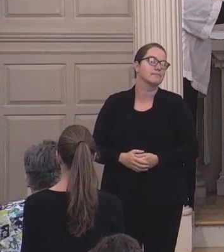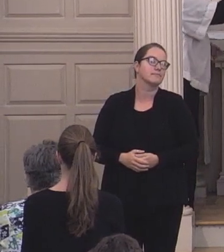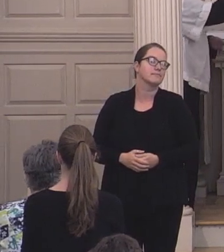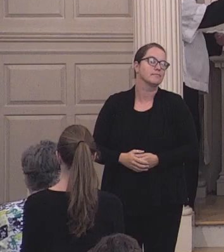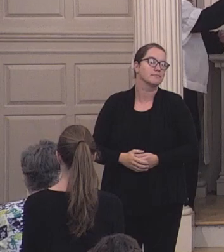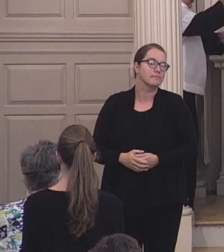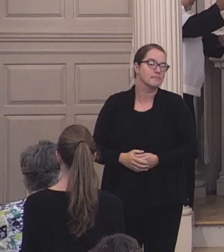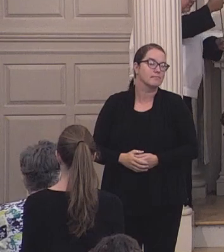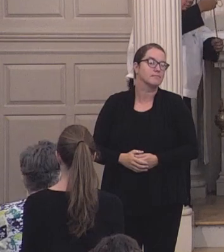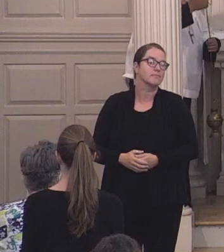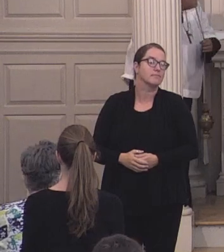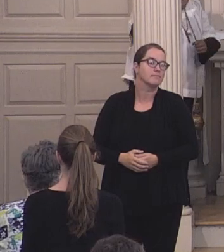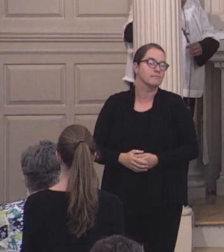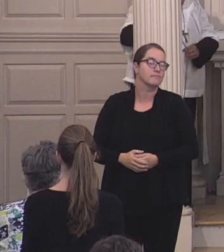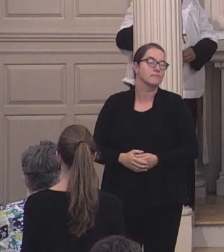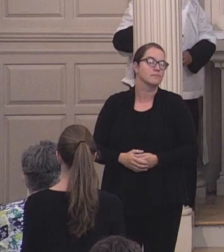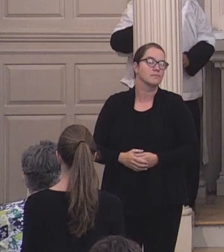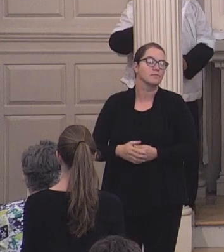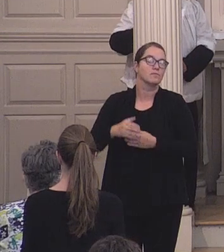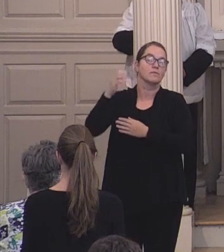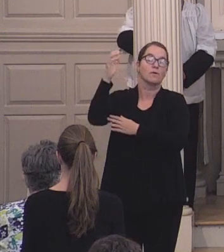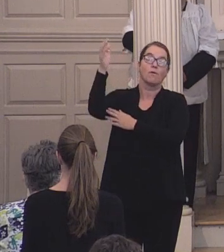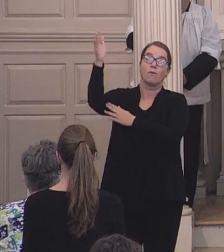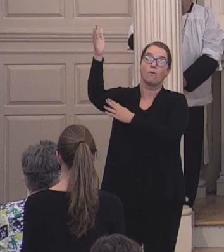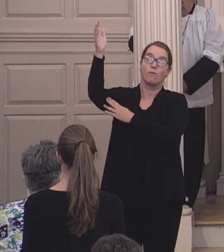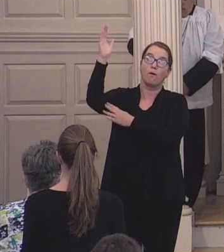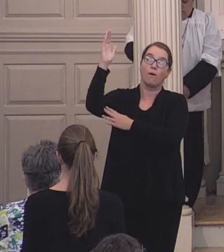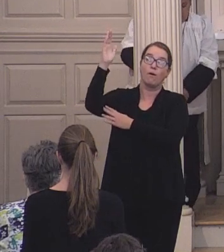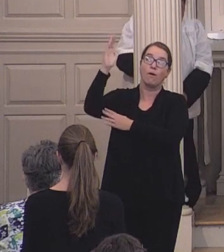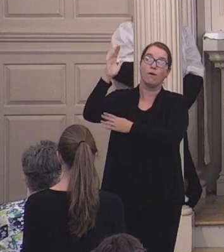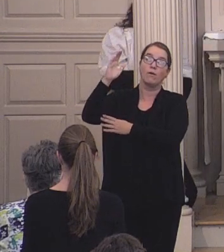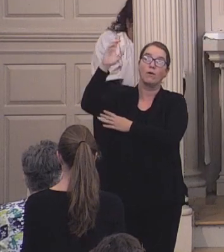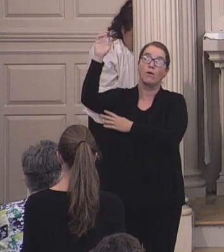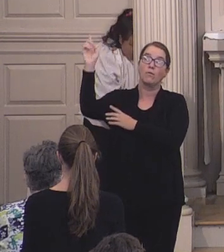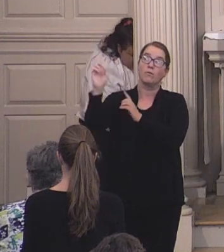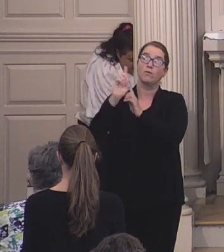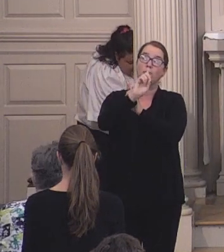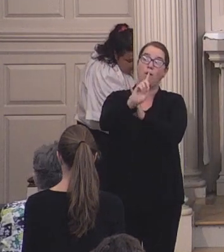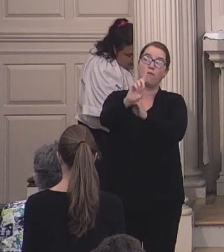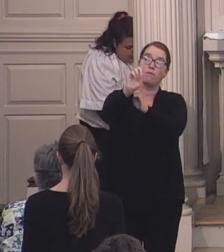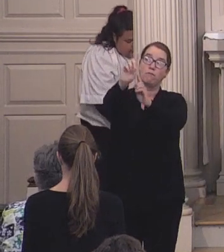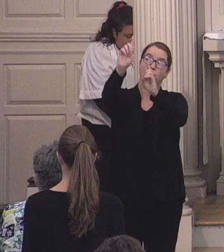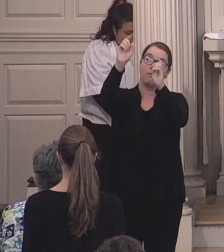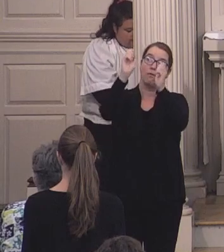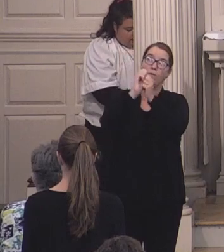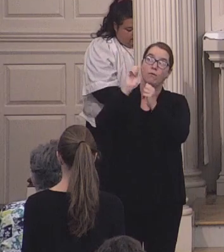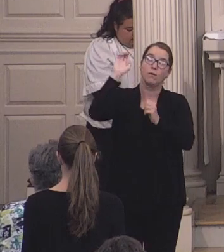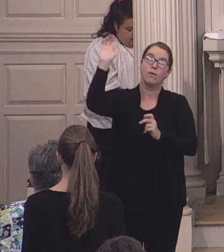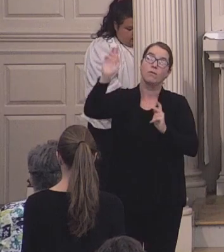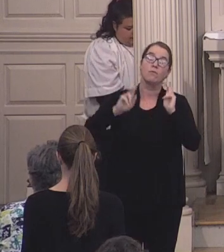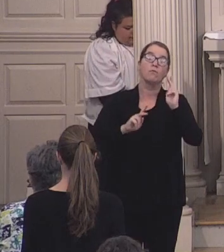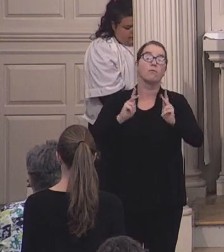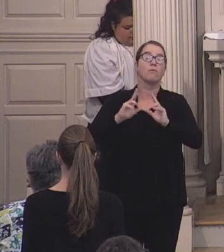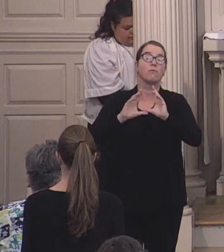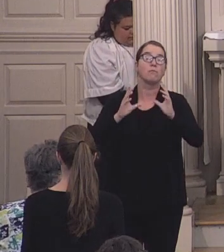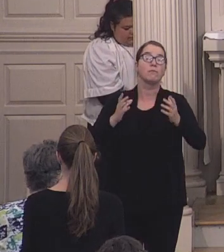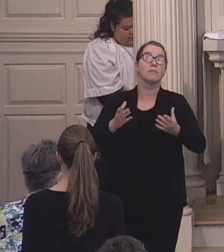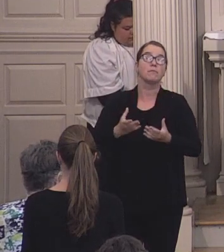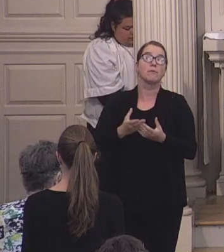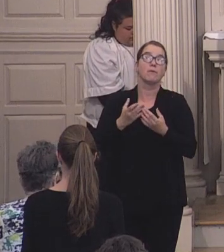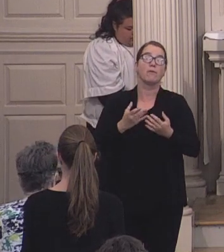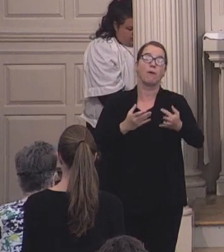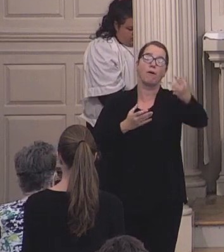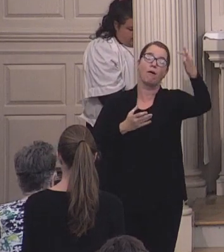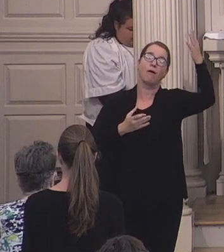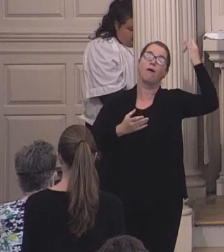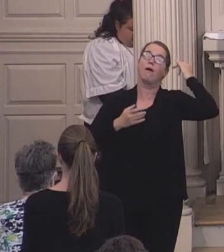God, when you went forth before your people, when you marched out across the